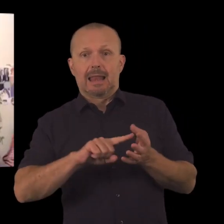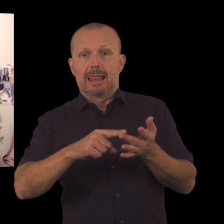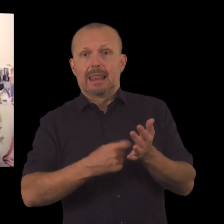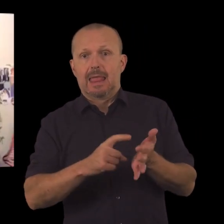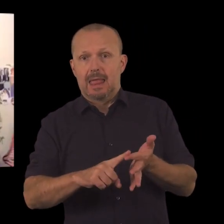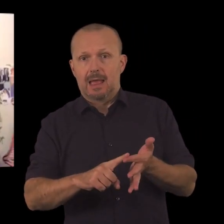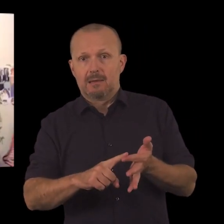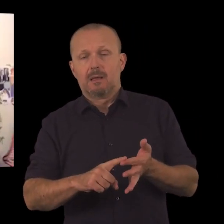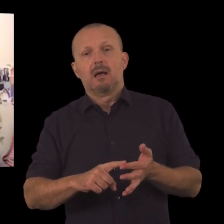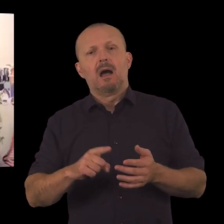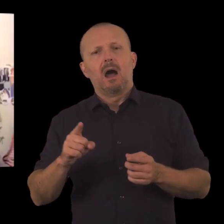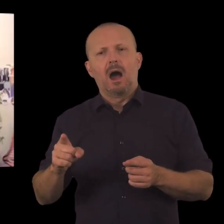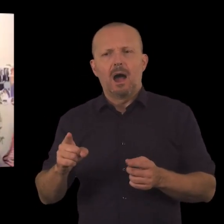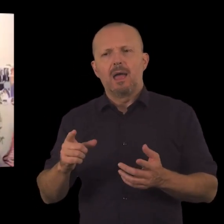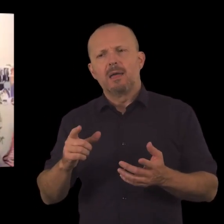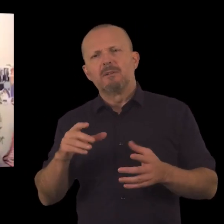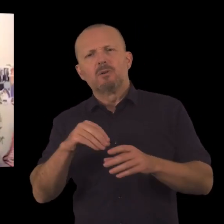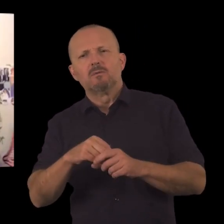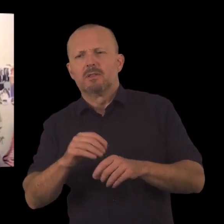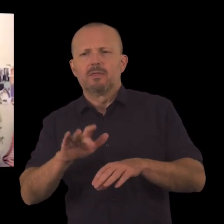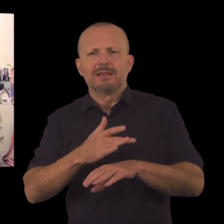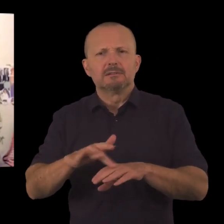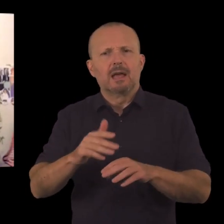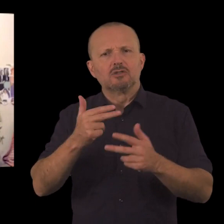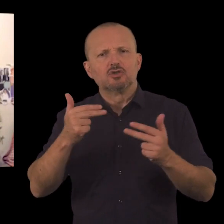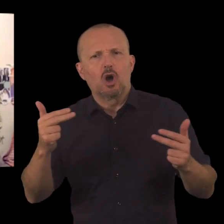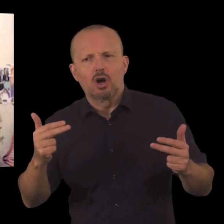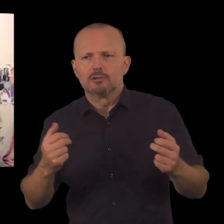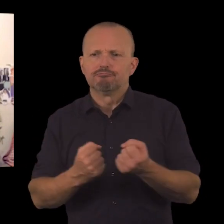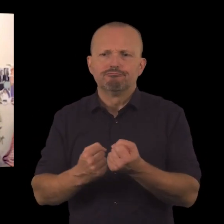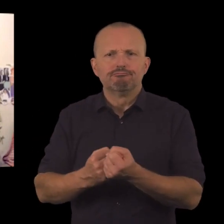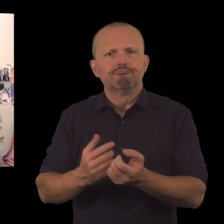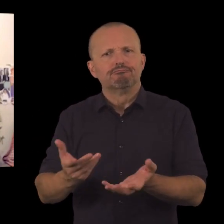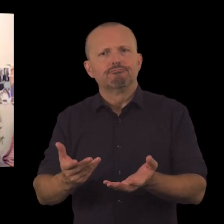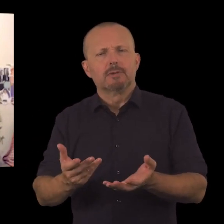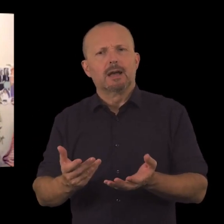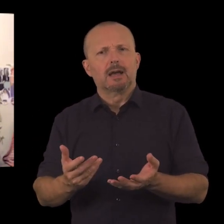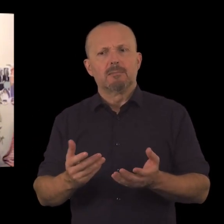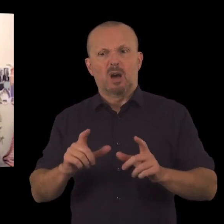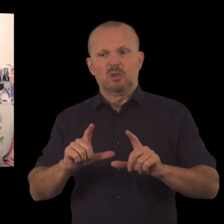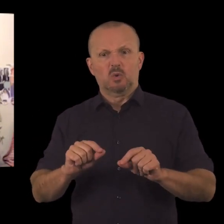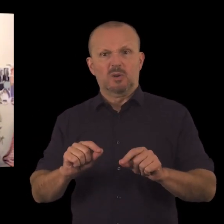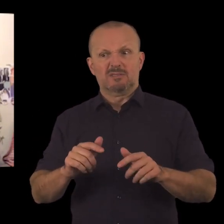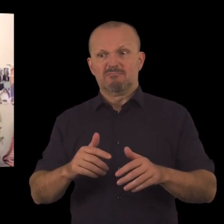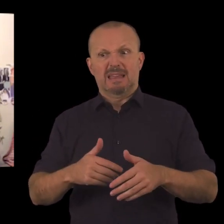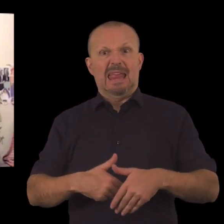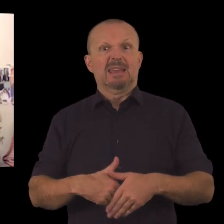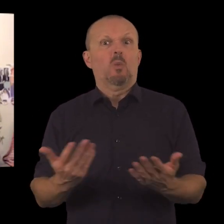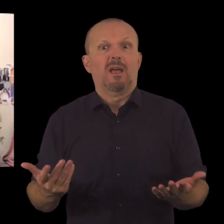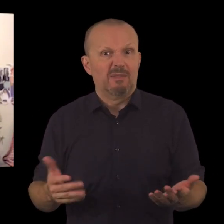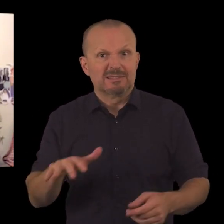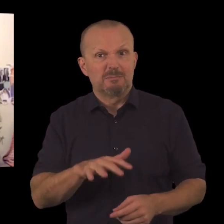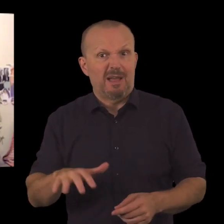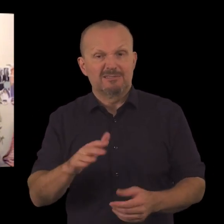My name's Claire, and I ignite creativity using theatre and song, and I do that wherever there's